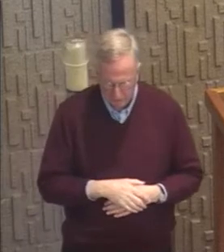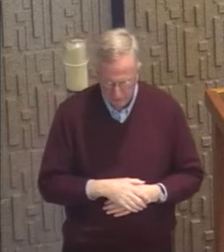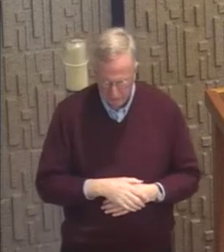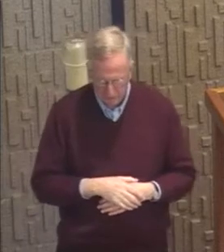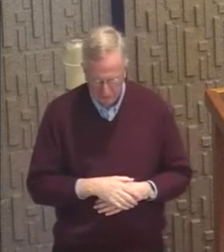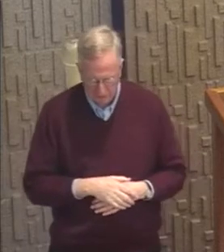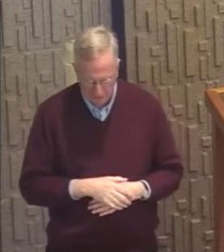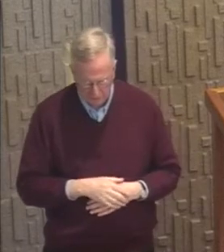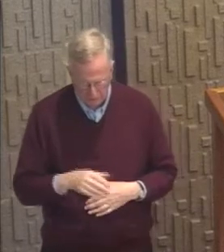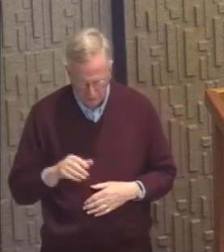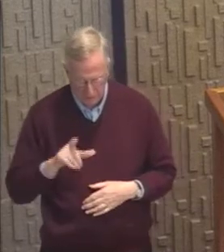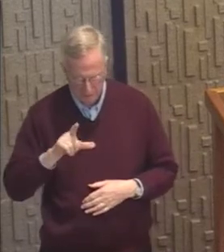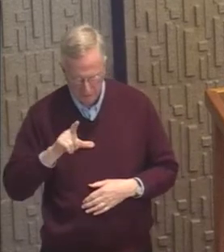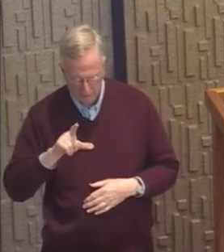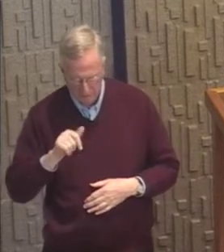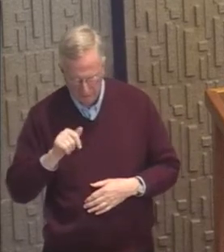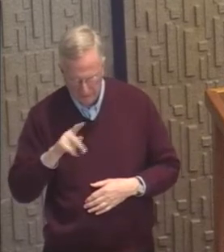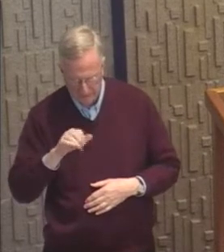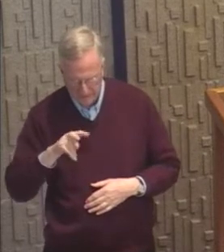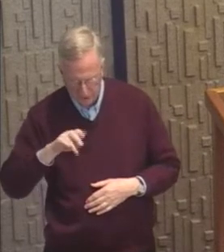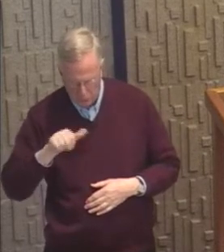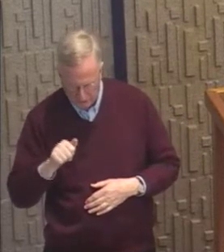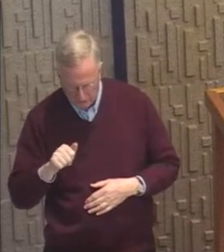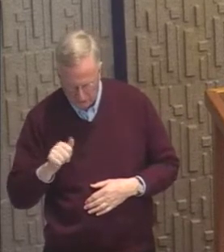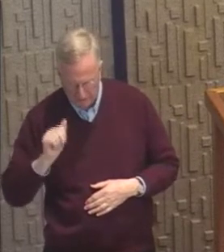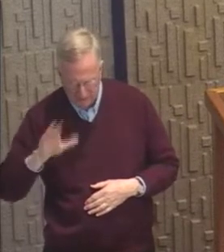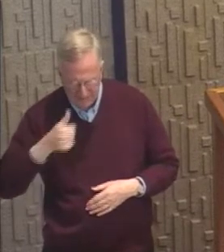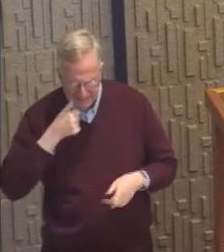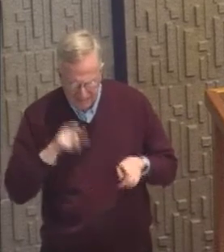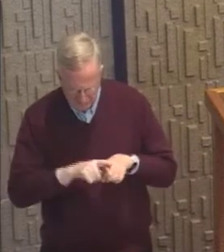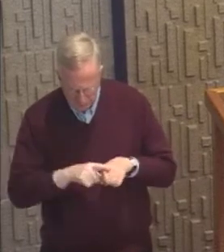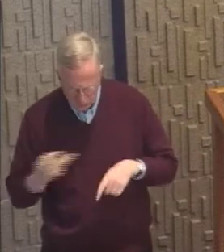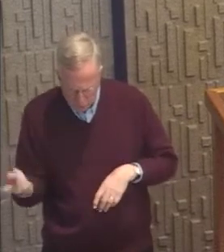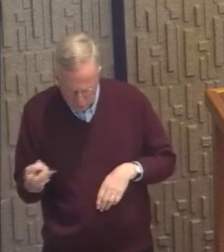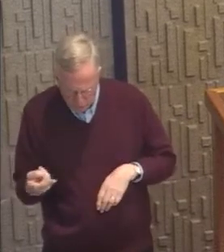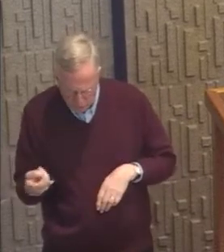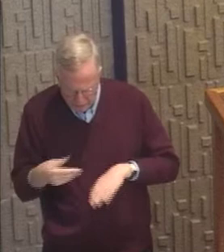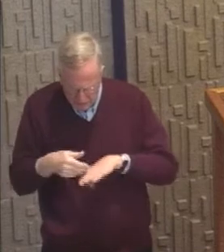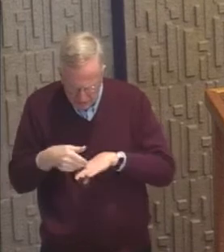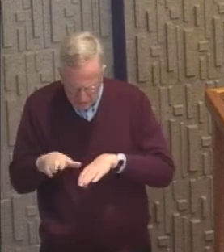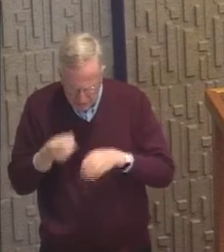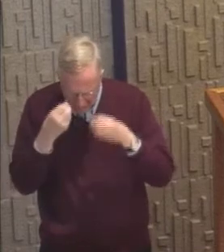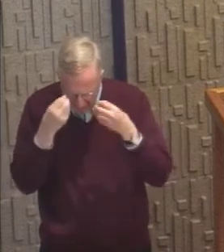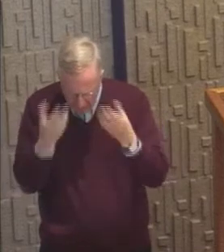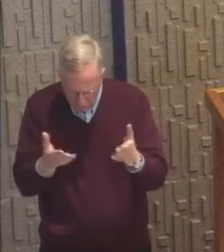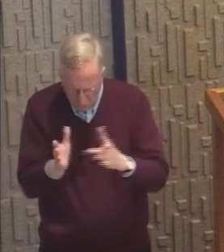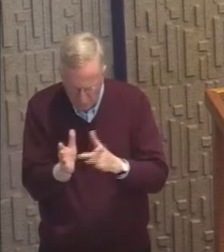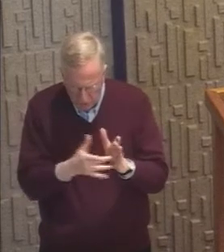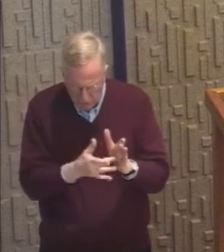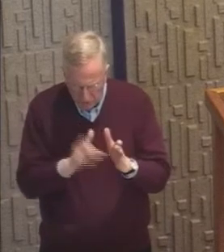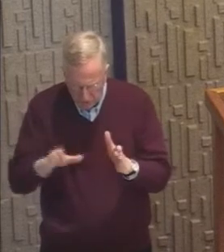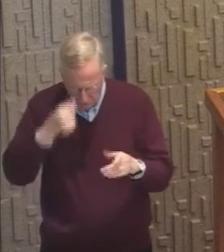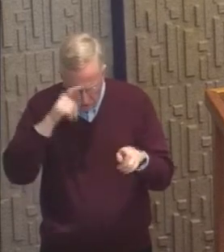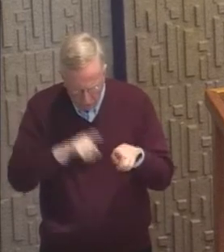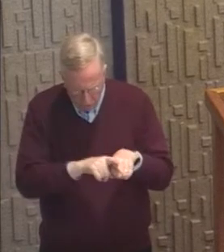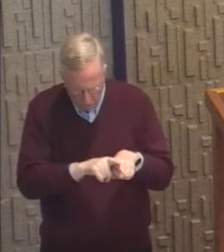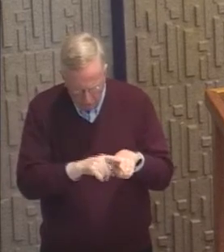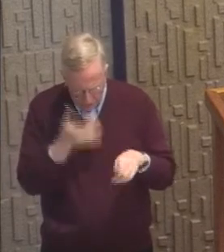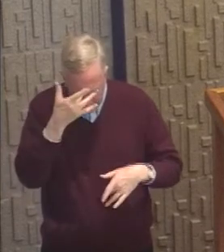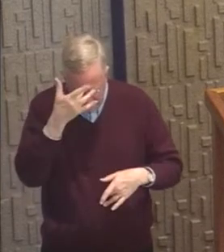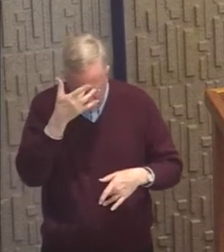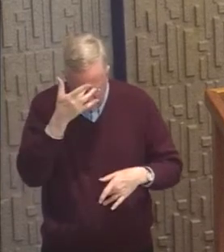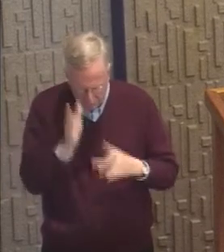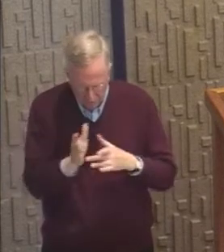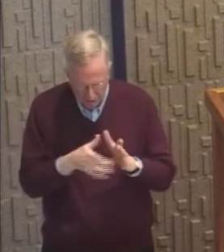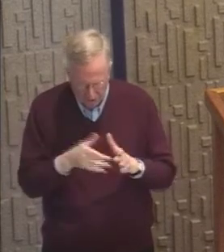The sisters of Lazarus sent word to Jesus, saying, Master, the one you love